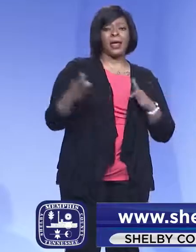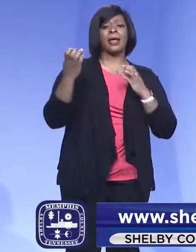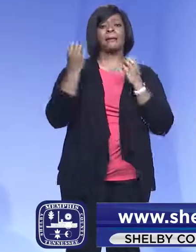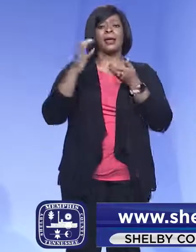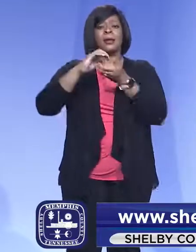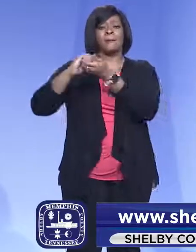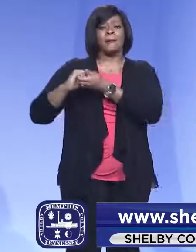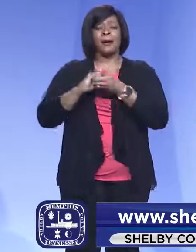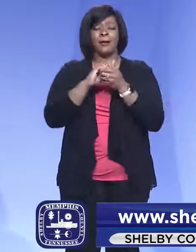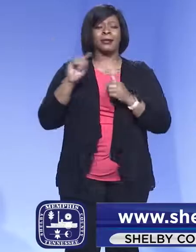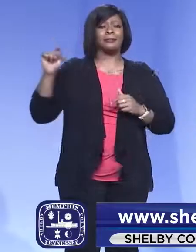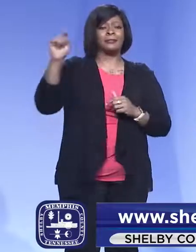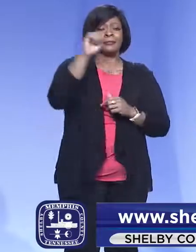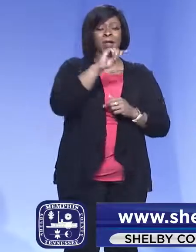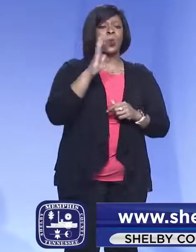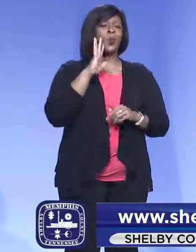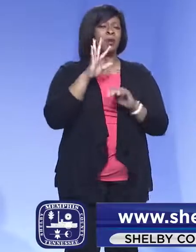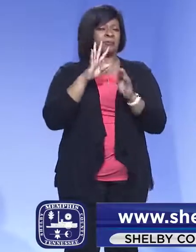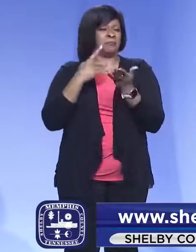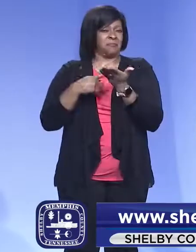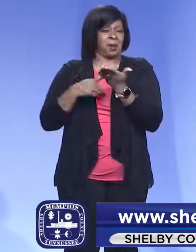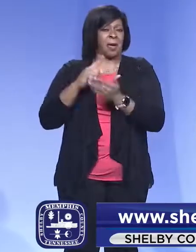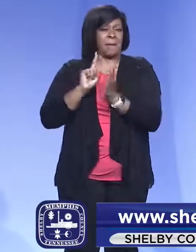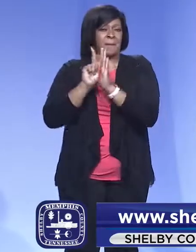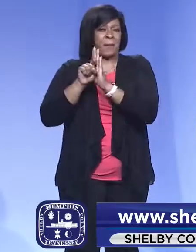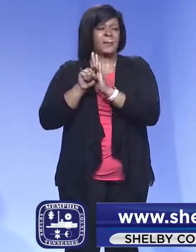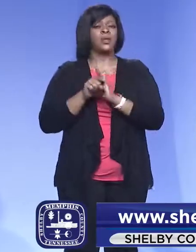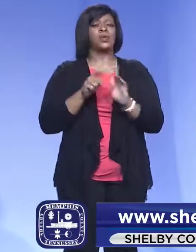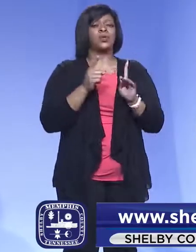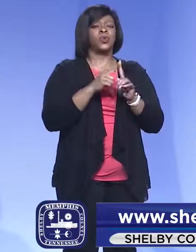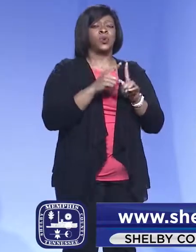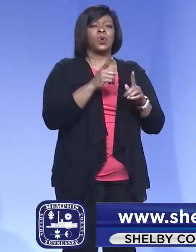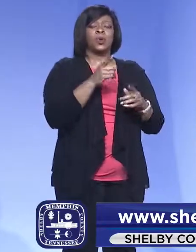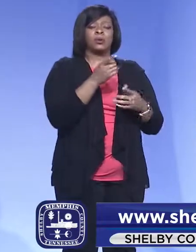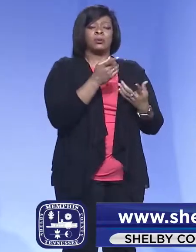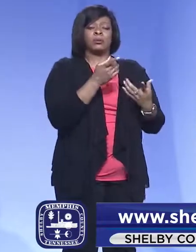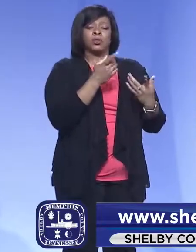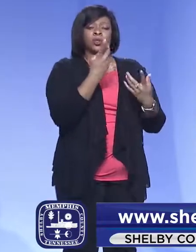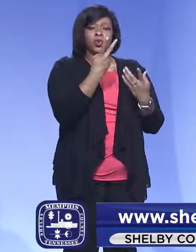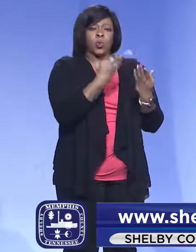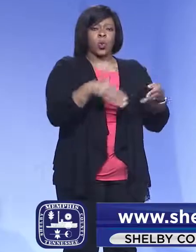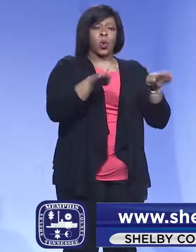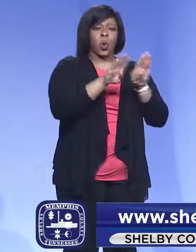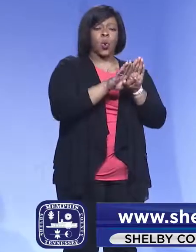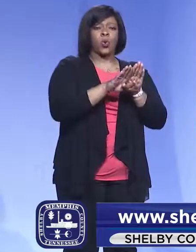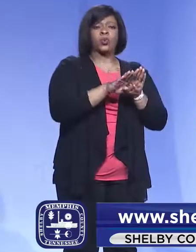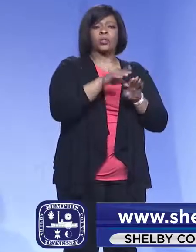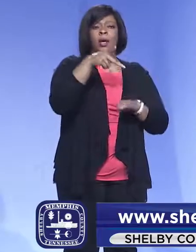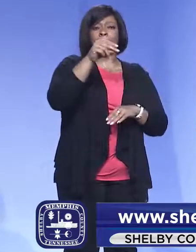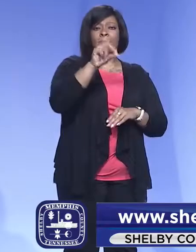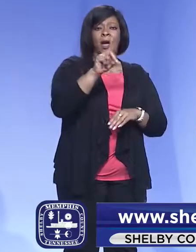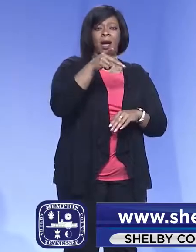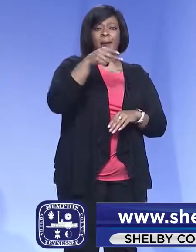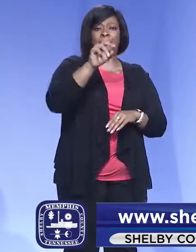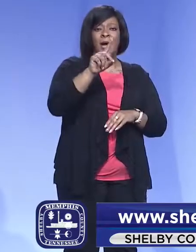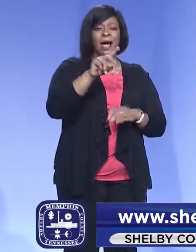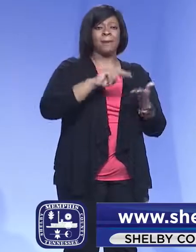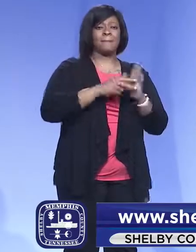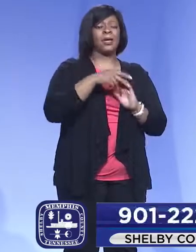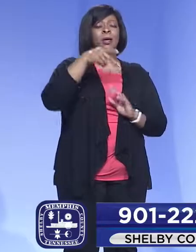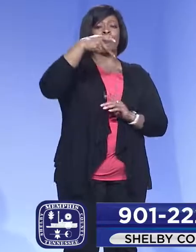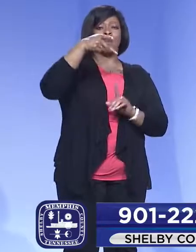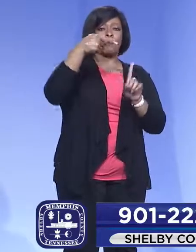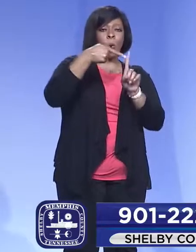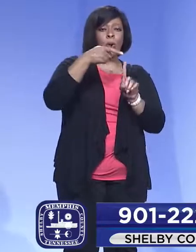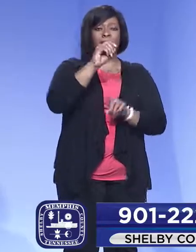partners, which I'll reference in a moment, to hold 2 closed pods. And a pod is a point of